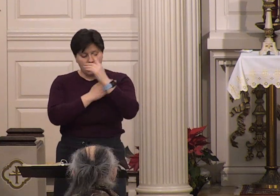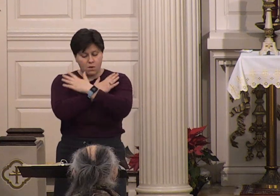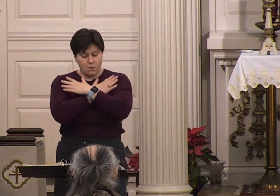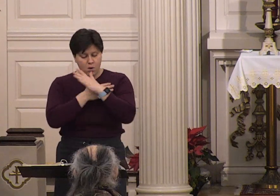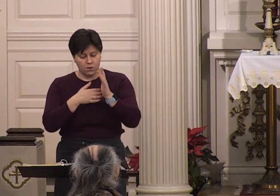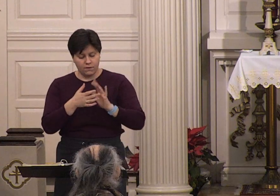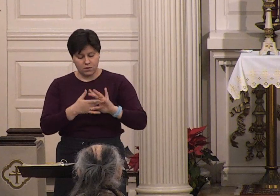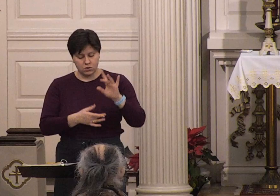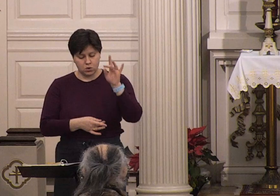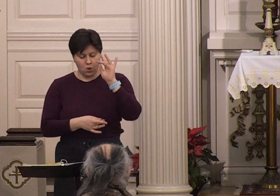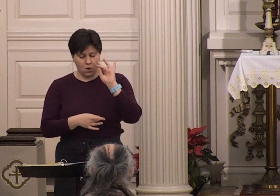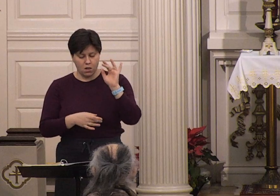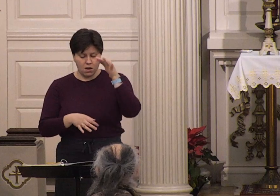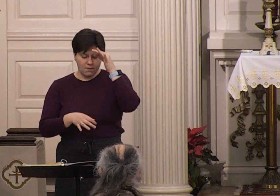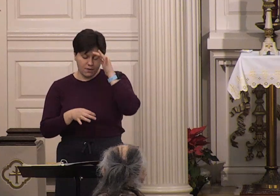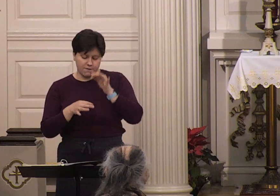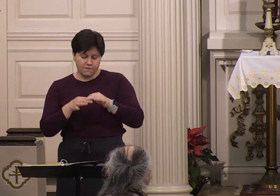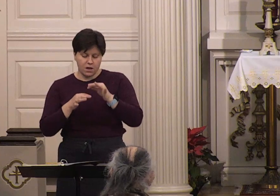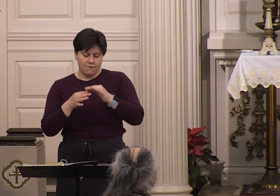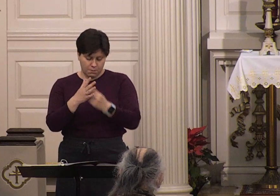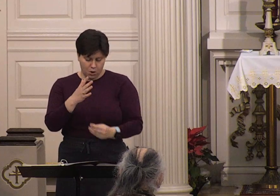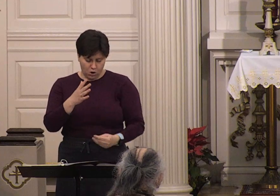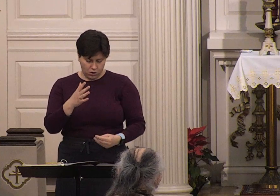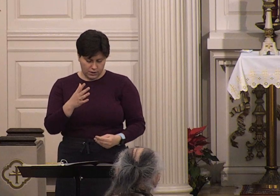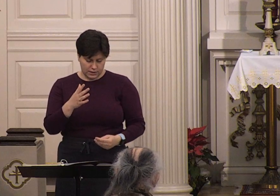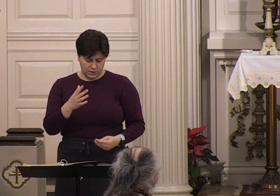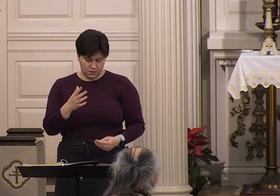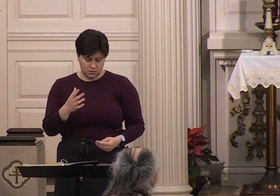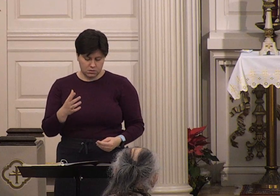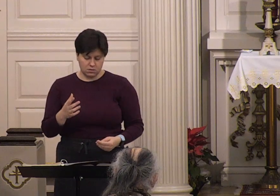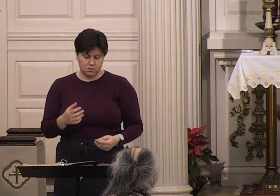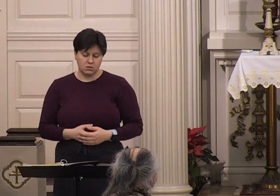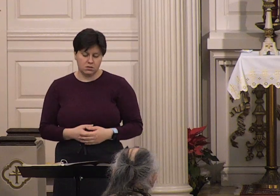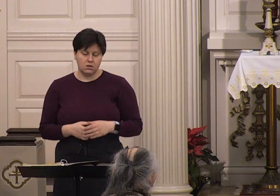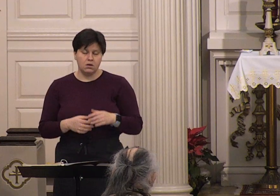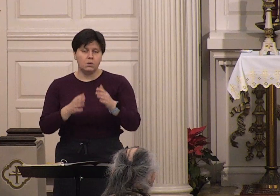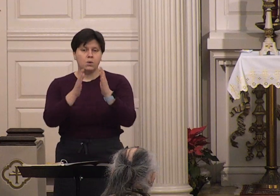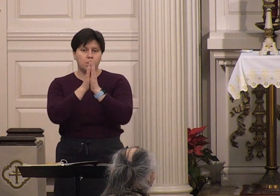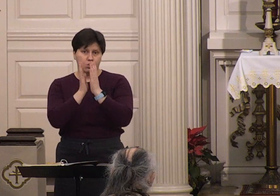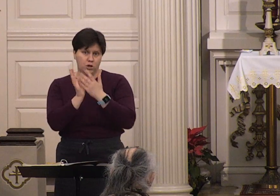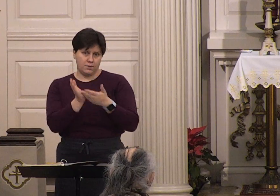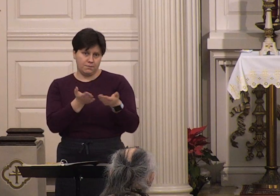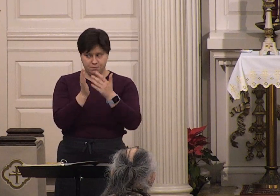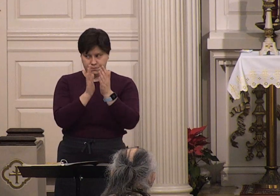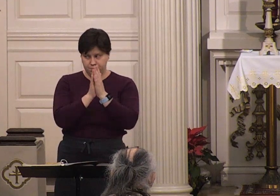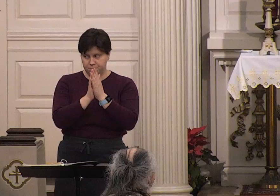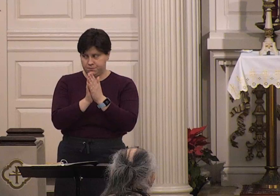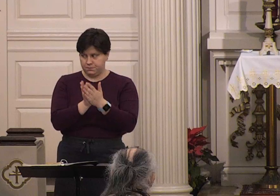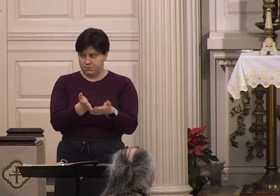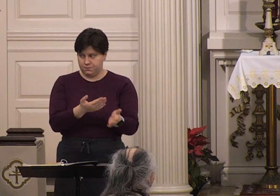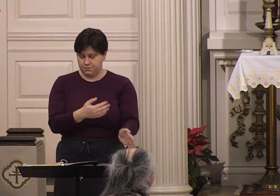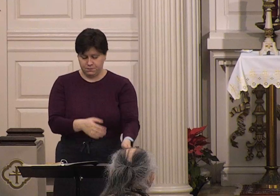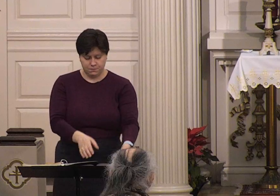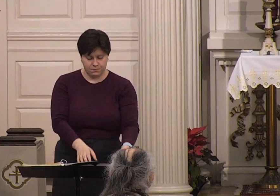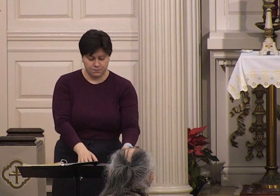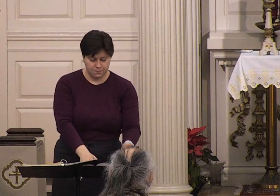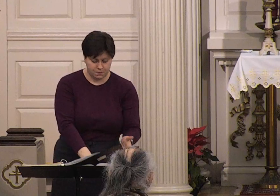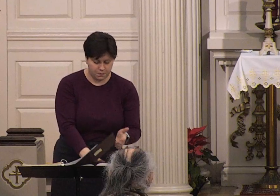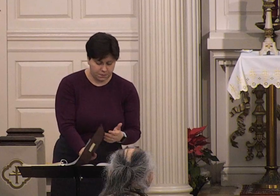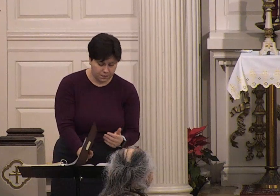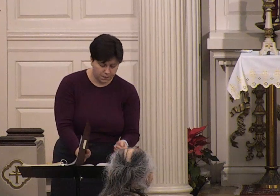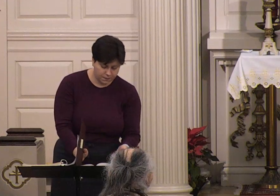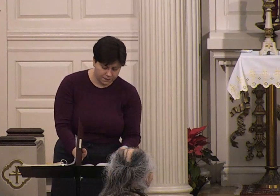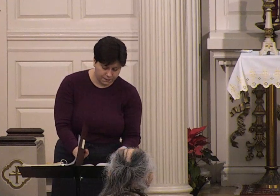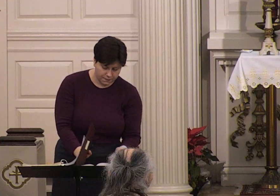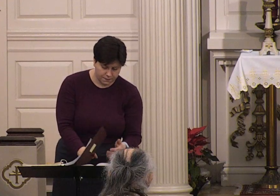repose of the souls of the faithful departed, we pray to the Lord. Lord, hear our prayer. And today, we